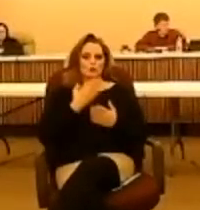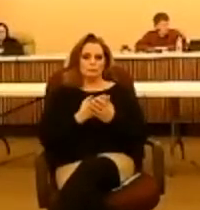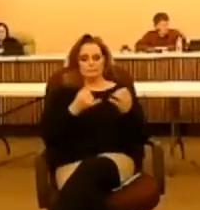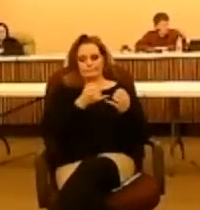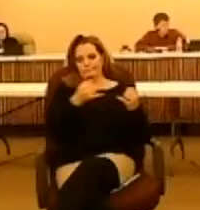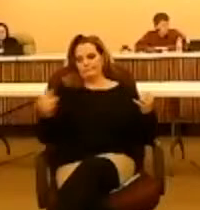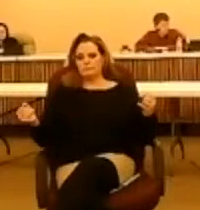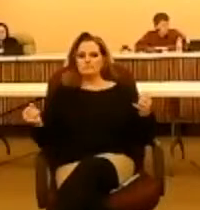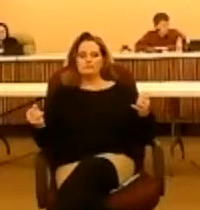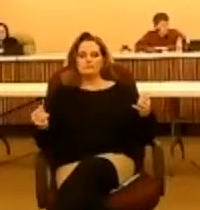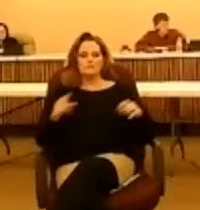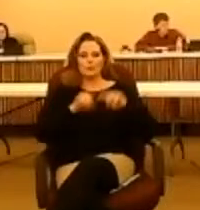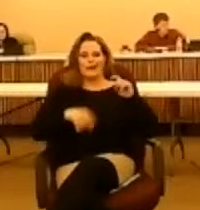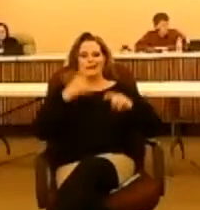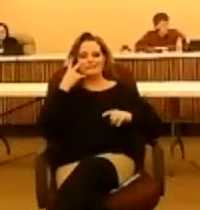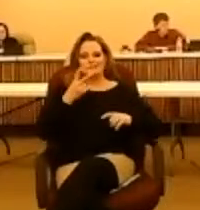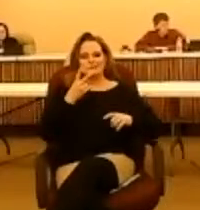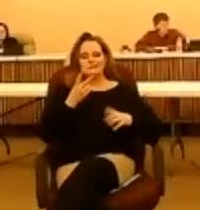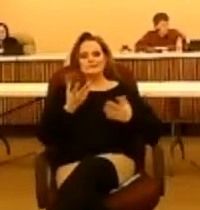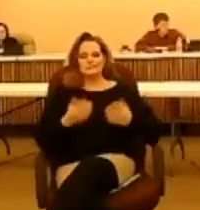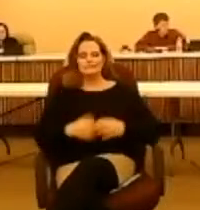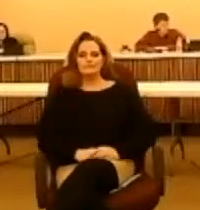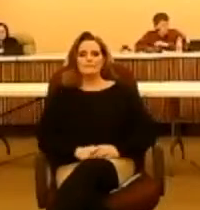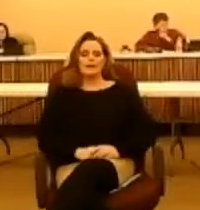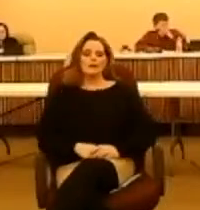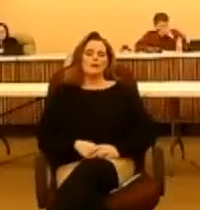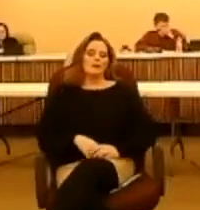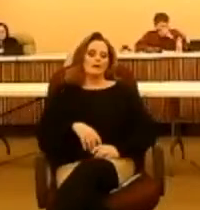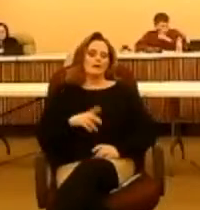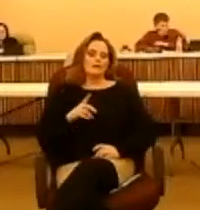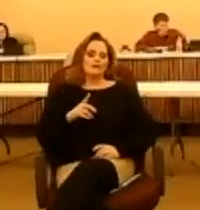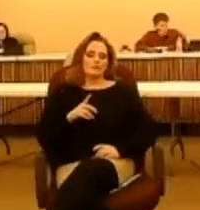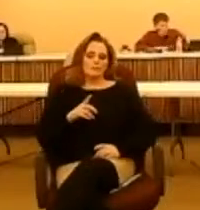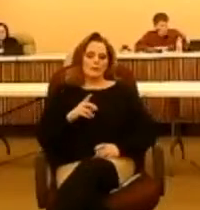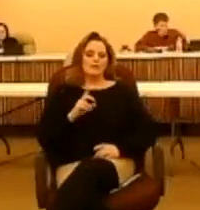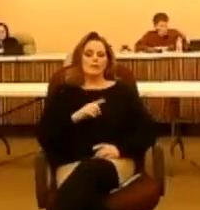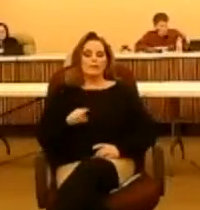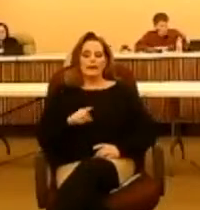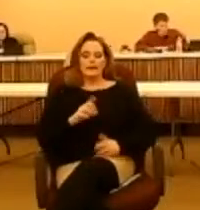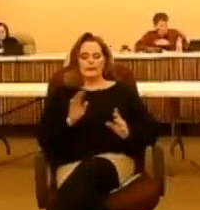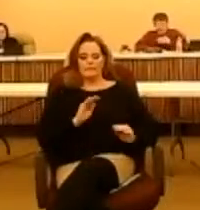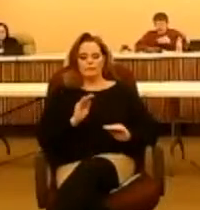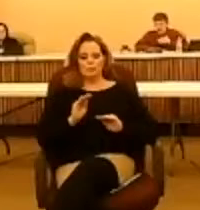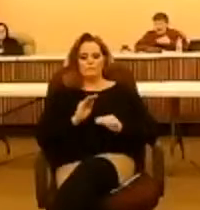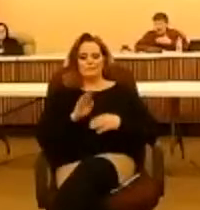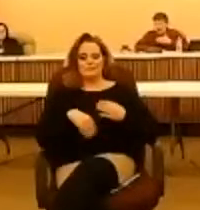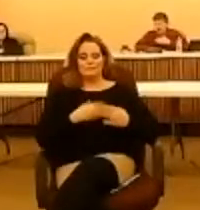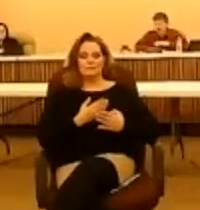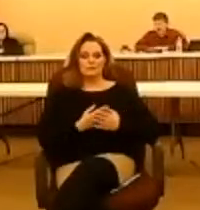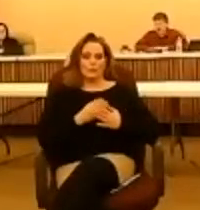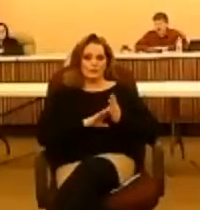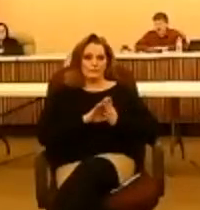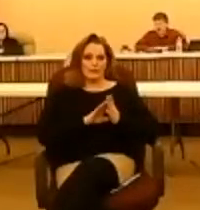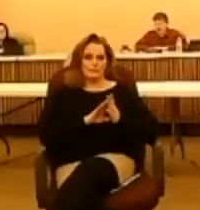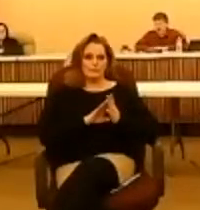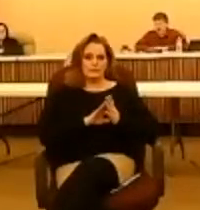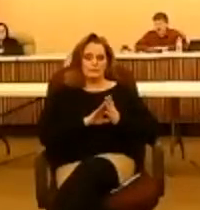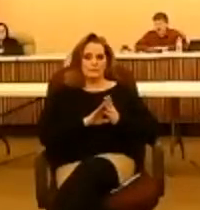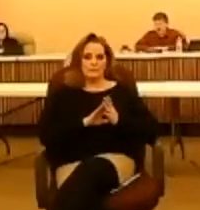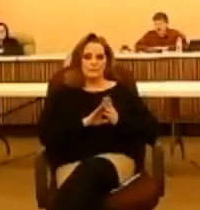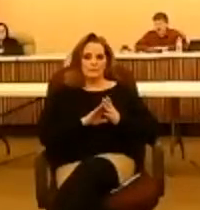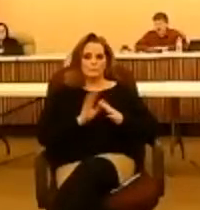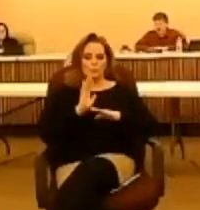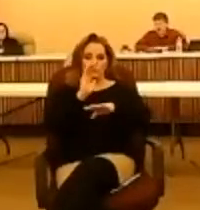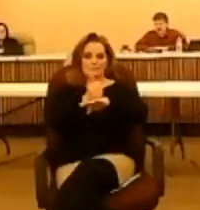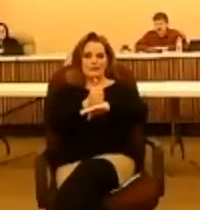properties. They've pulled the whole development back so that the first parking